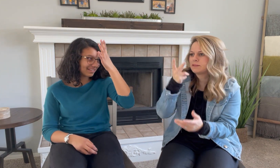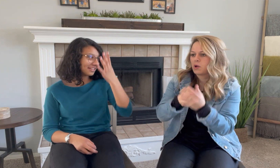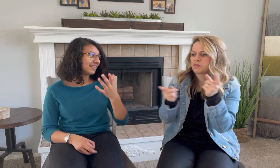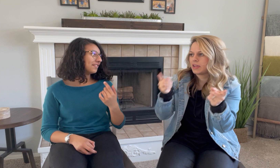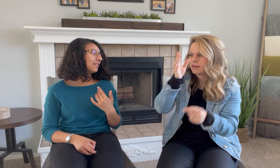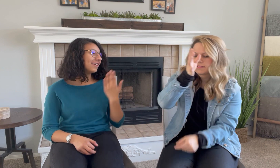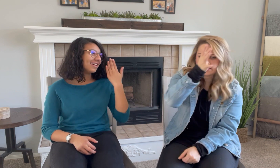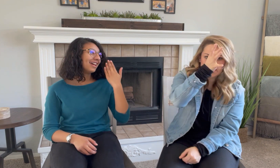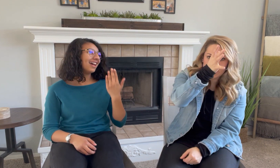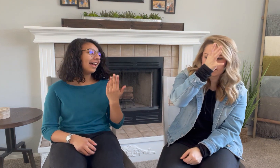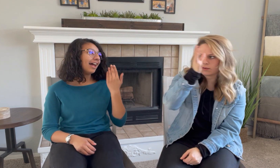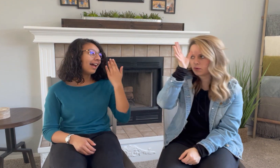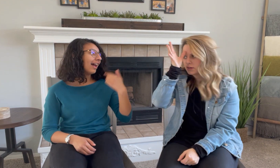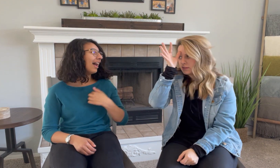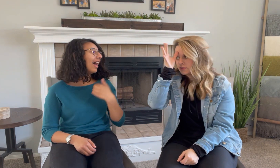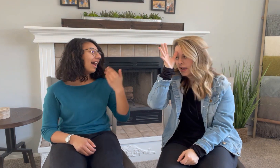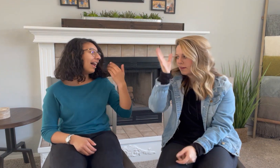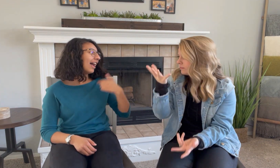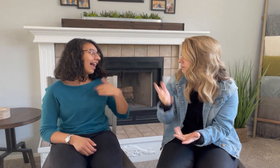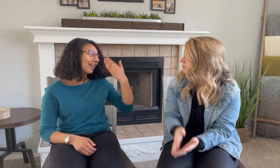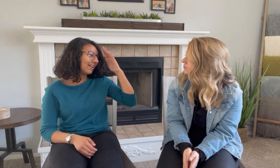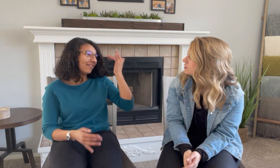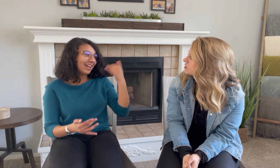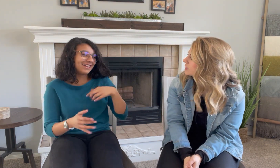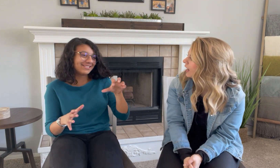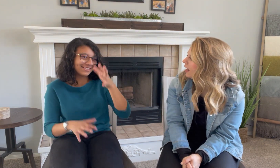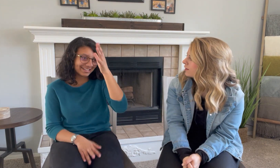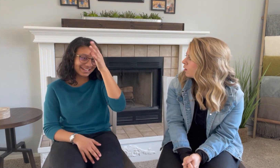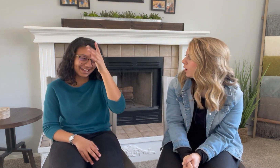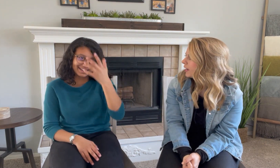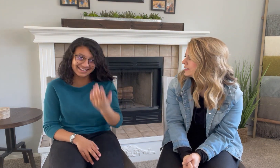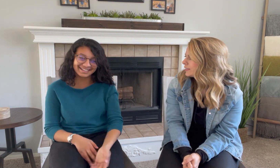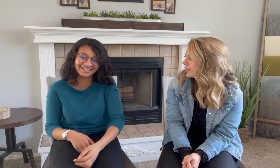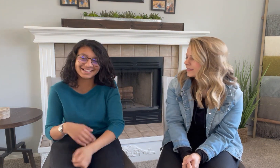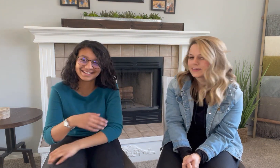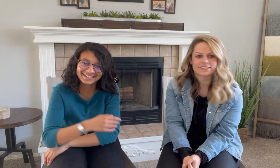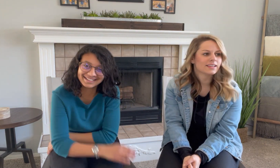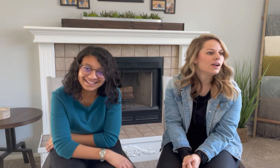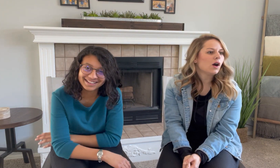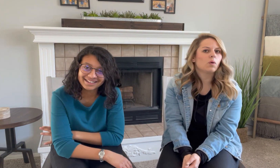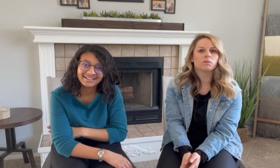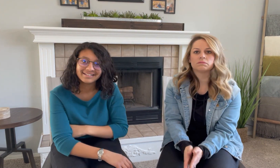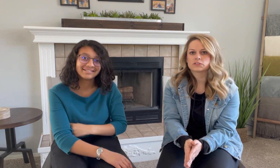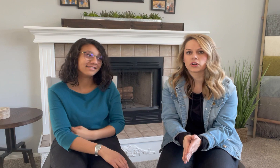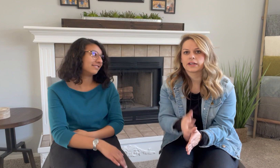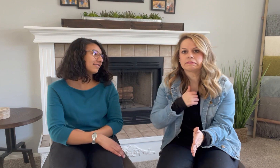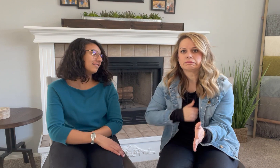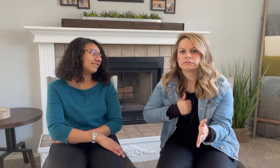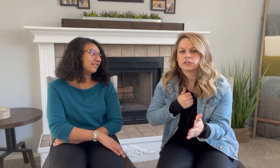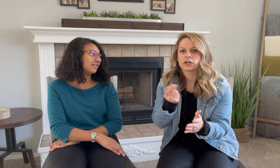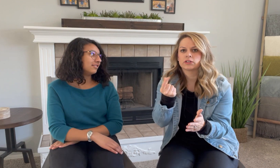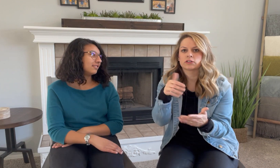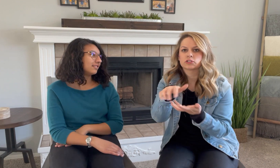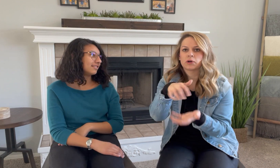both, yeah. Dad or dad. I said, I didn't know why I did it like this. Oh, sorry. Our dogs are